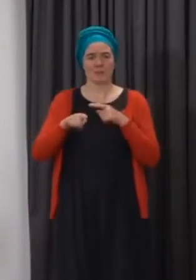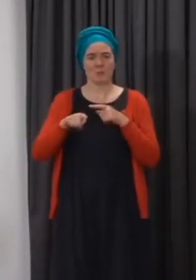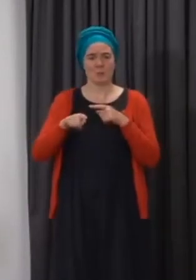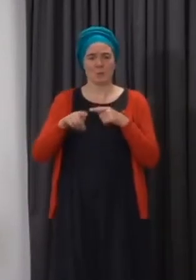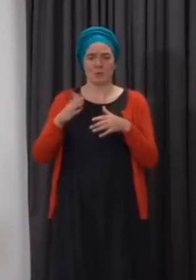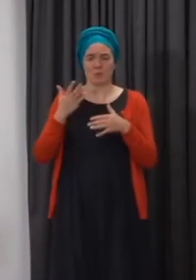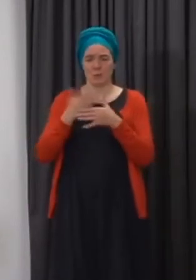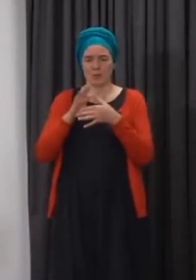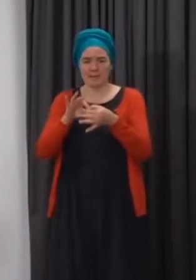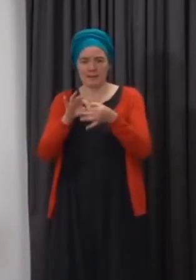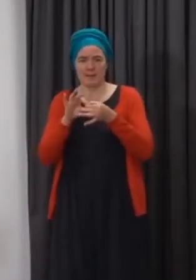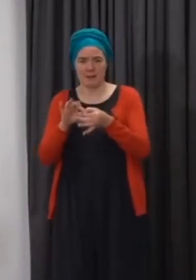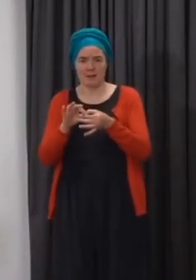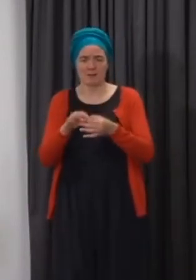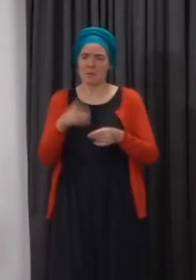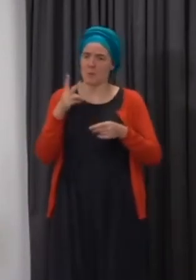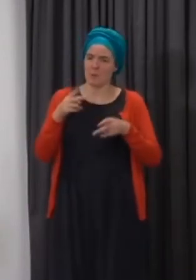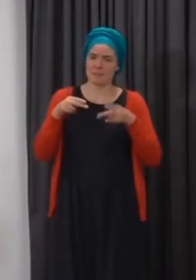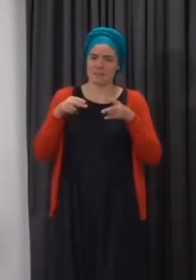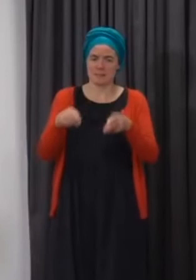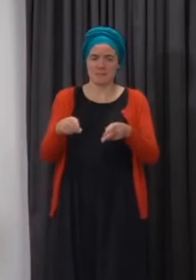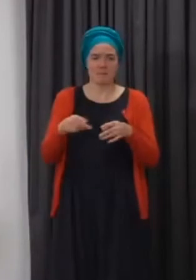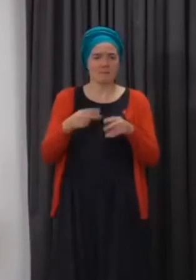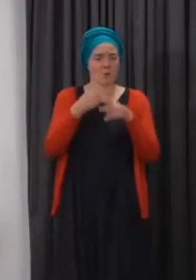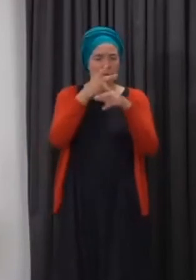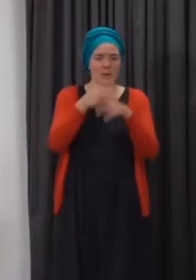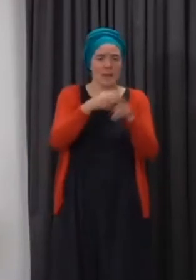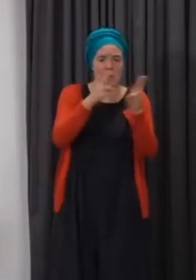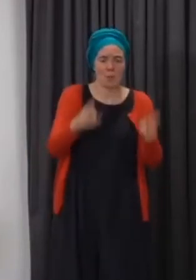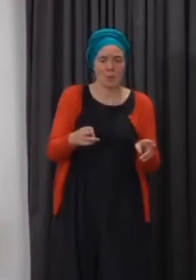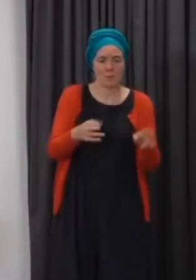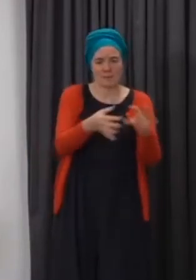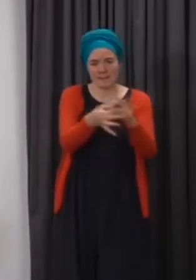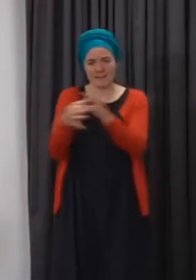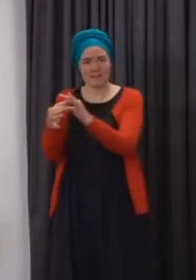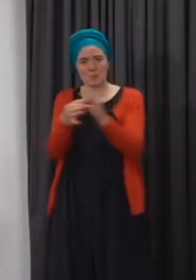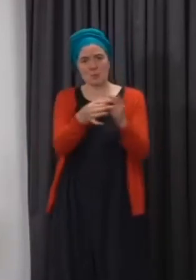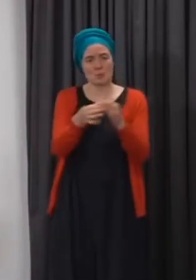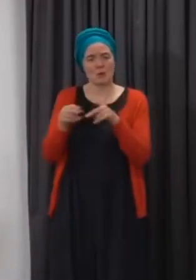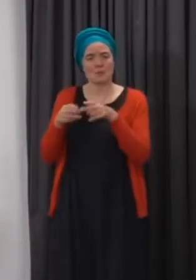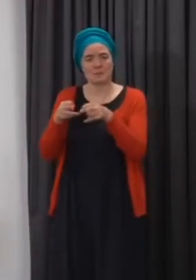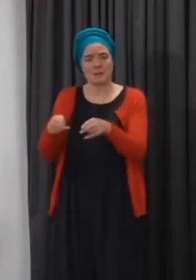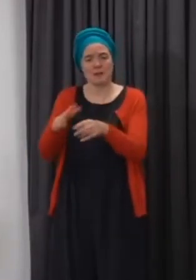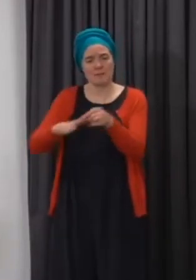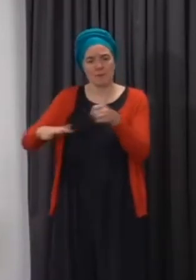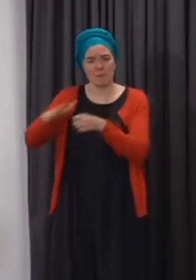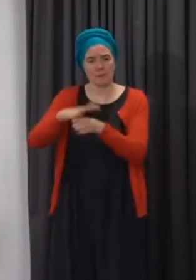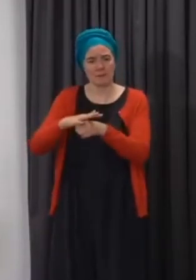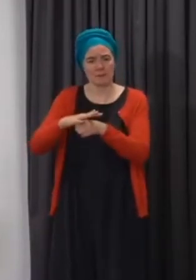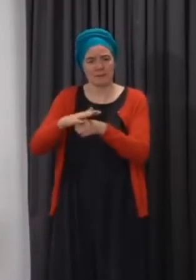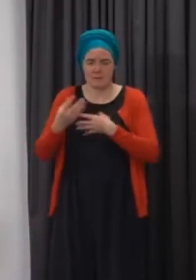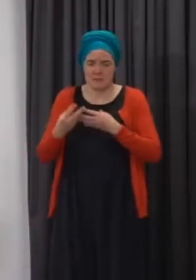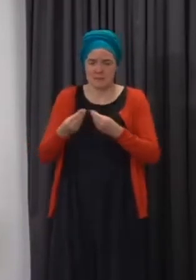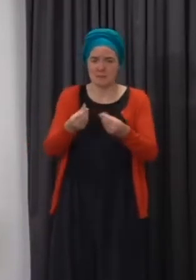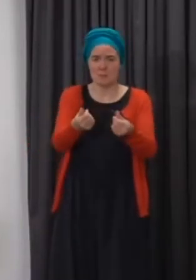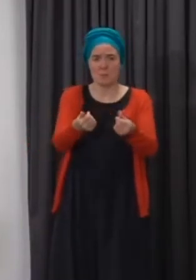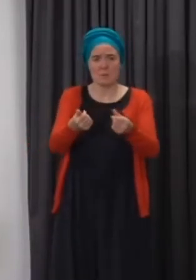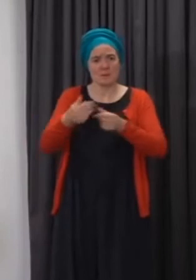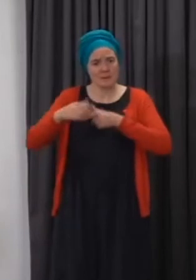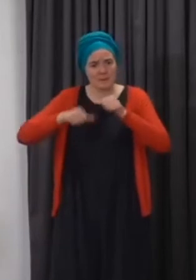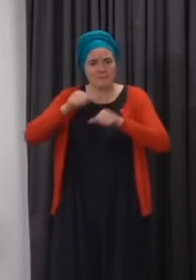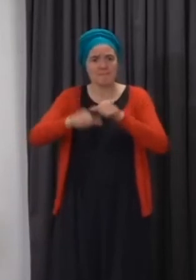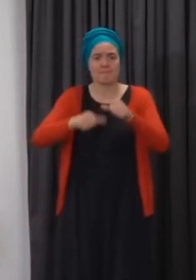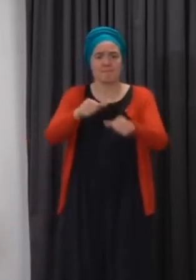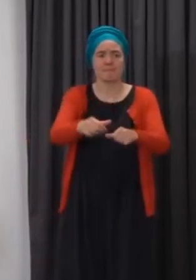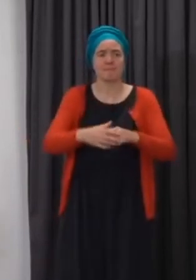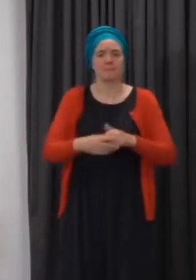that care homes themselves are an extension of a hospital environment, and we have tried to do that. It's why I mentioned our strategic plan for services in Wales. It is